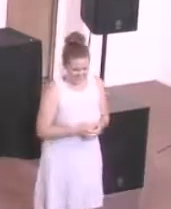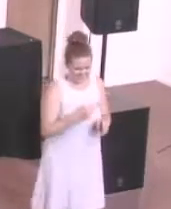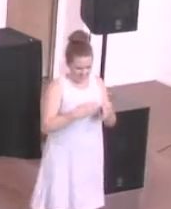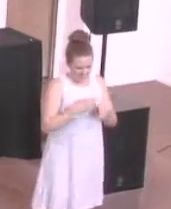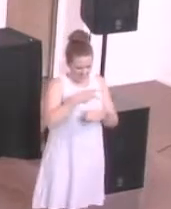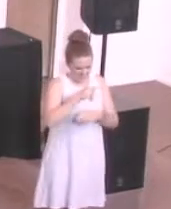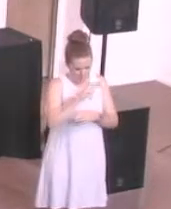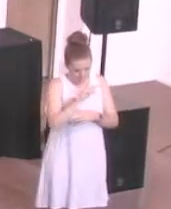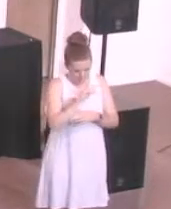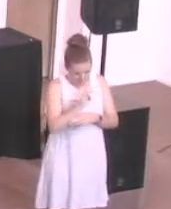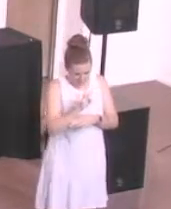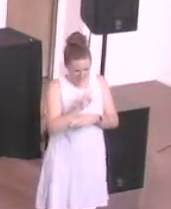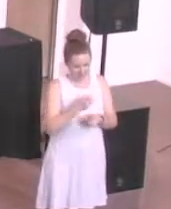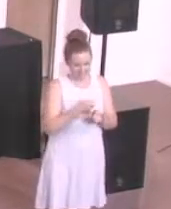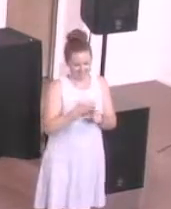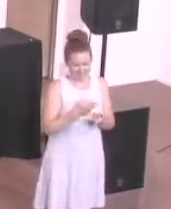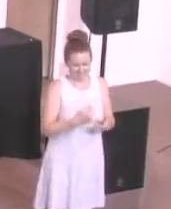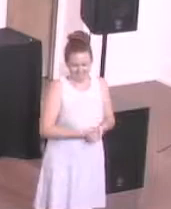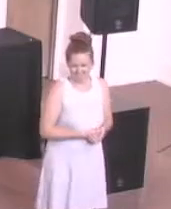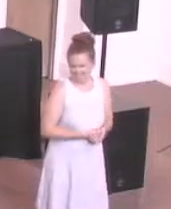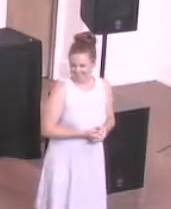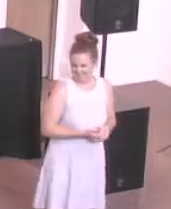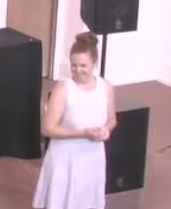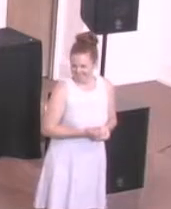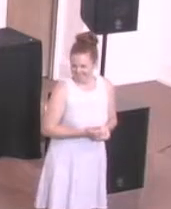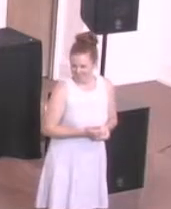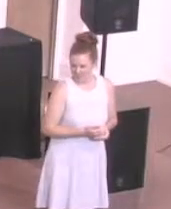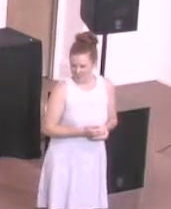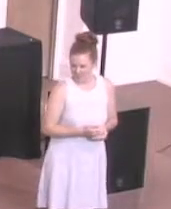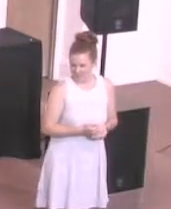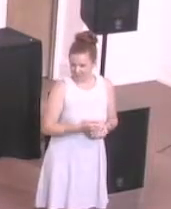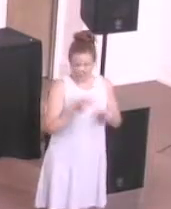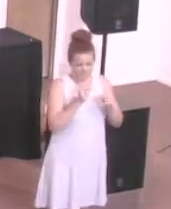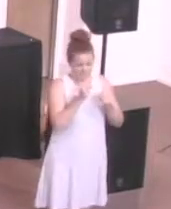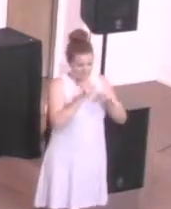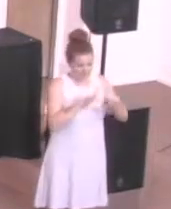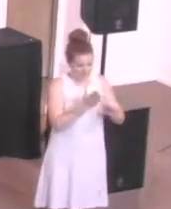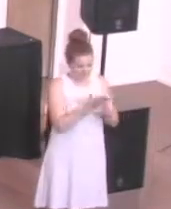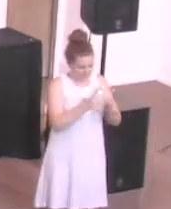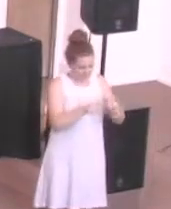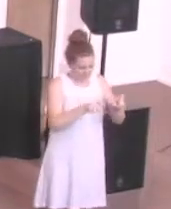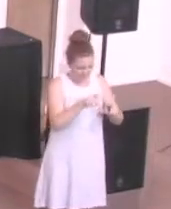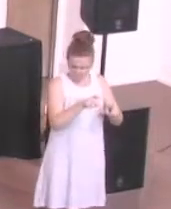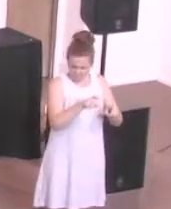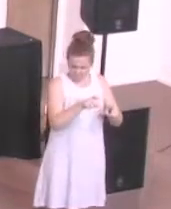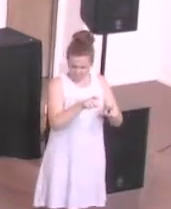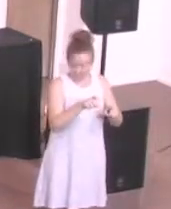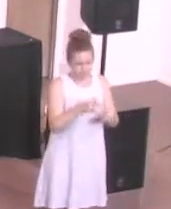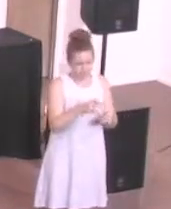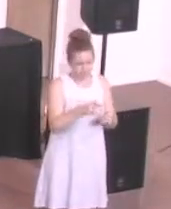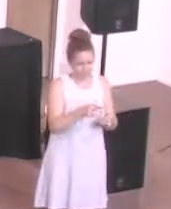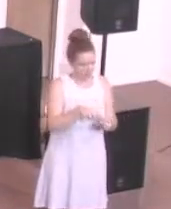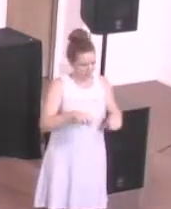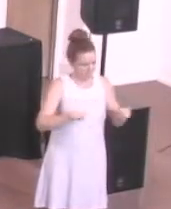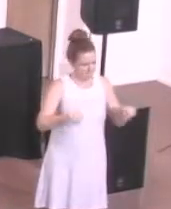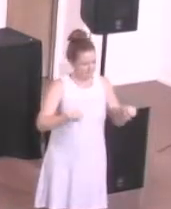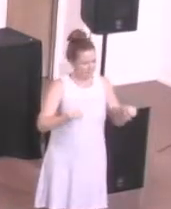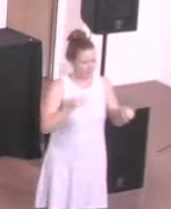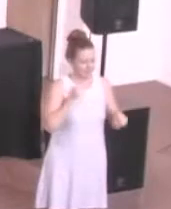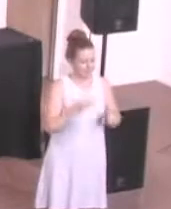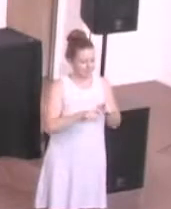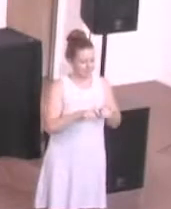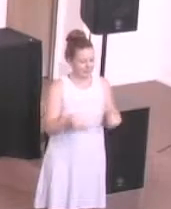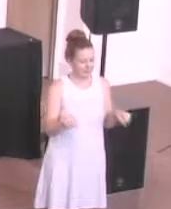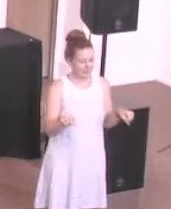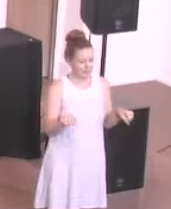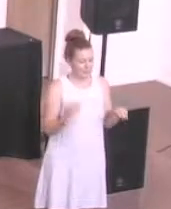We just had a poker run today, got to hang out, bless a bunch of bikes, got to pray with some people. Can I tell you a crazy story and then I'm going to get out of here?